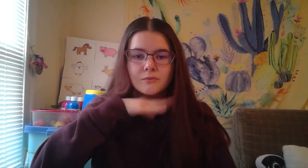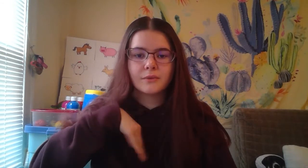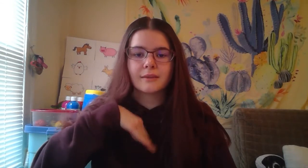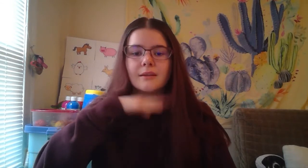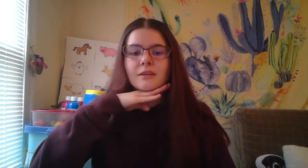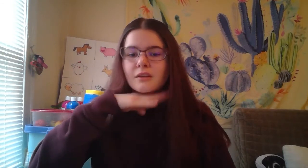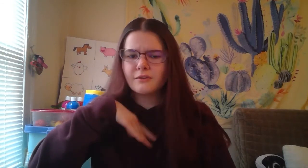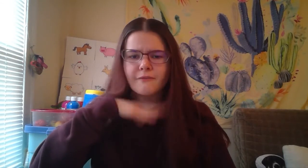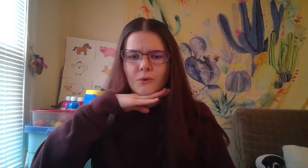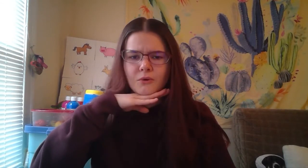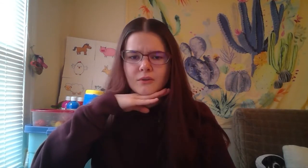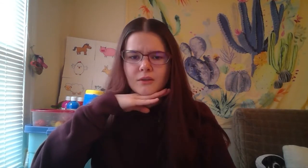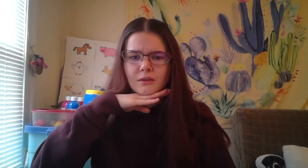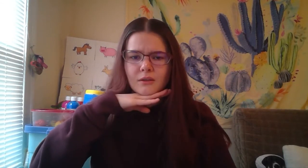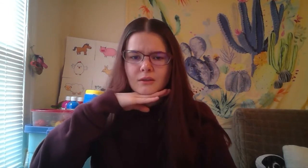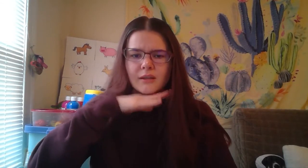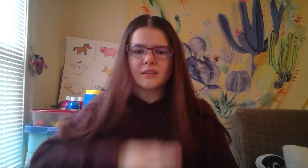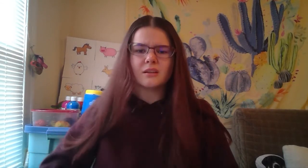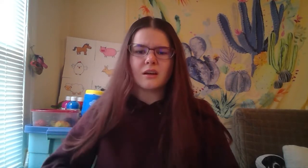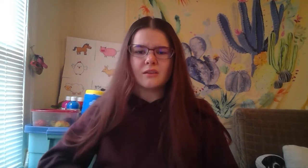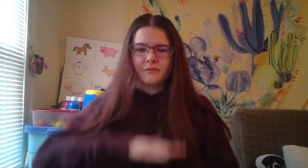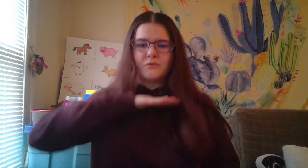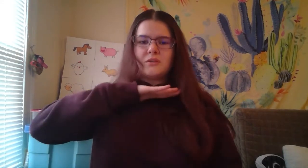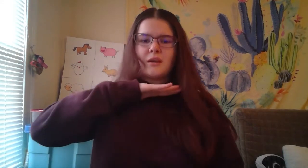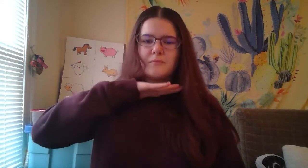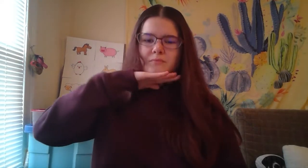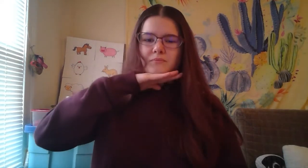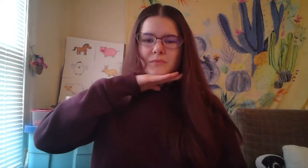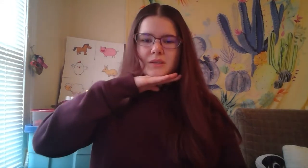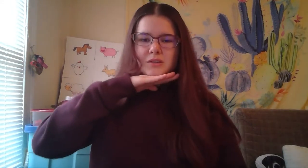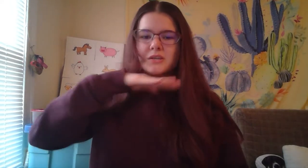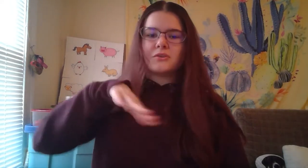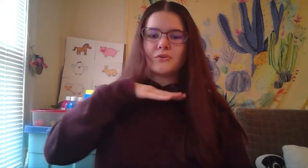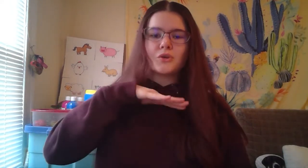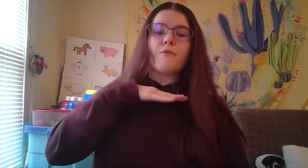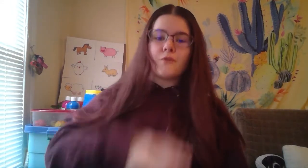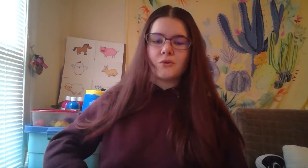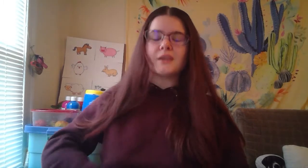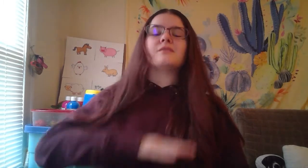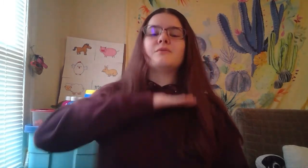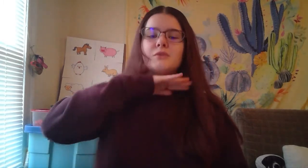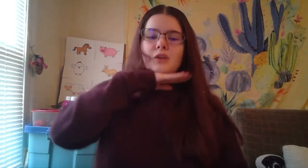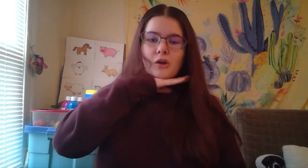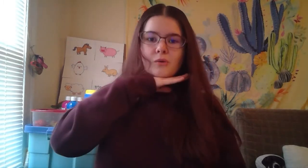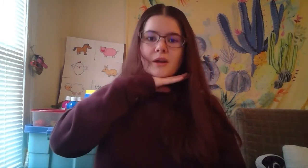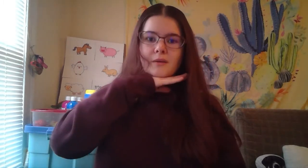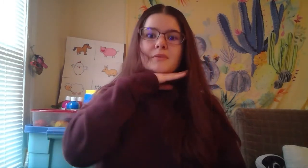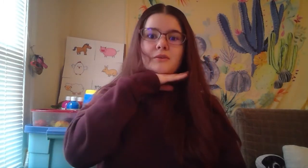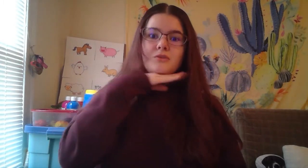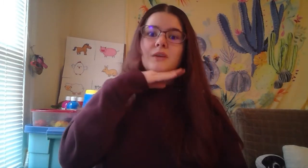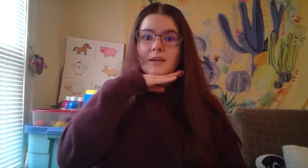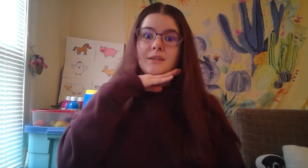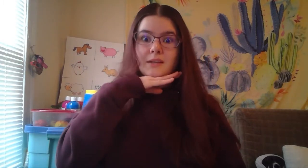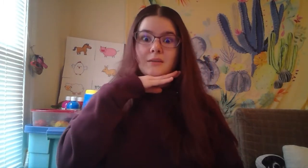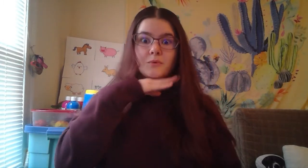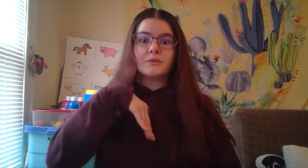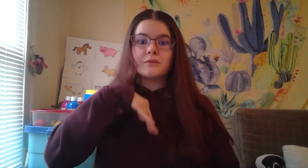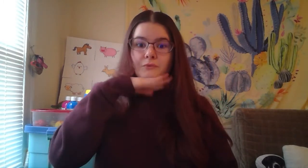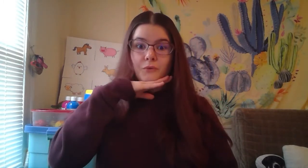chin like this. You're full. Like it's the food is up to here. You're so full that the food is all the way up here. You can't eat anymore. So